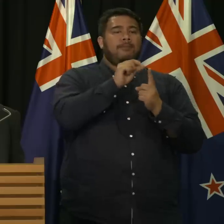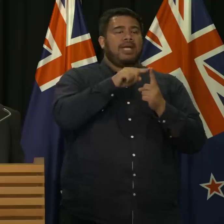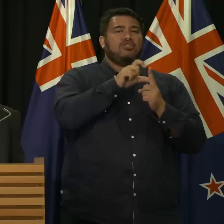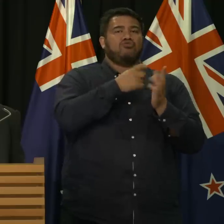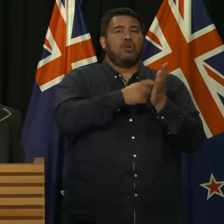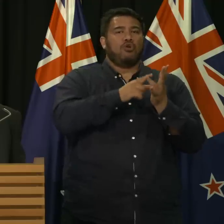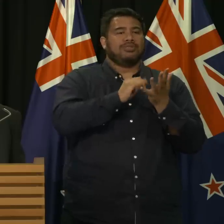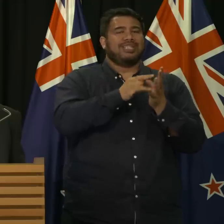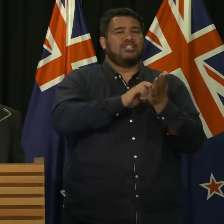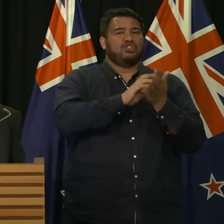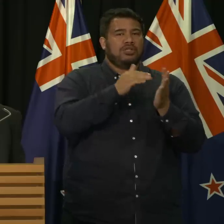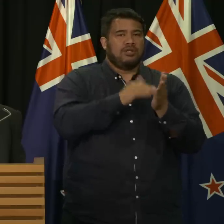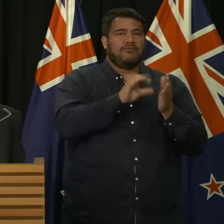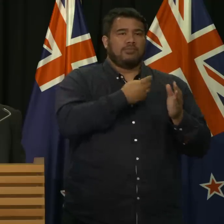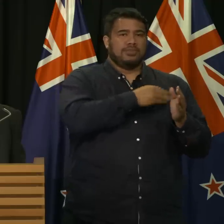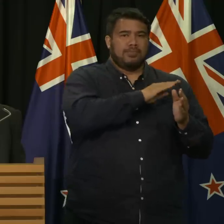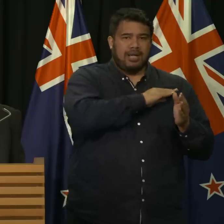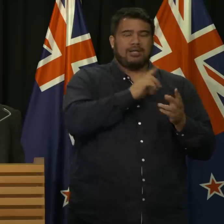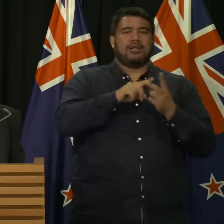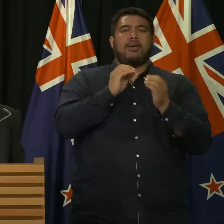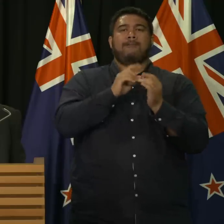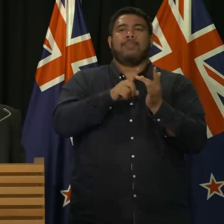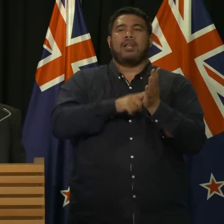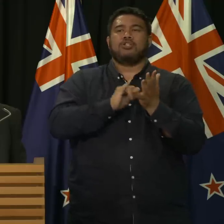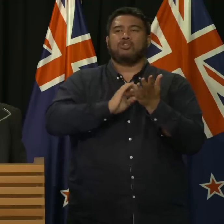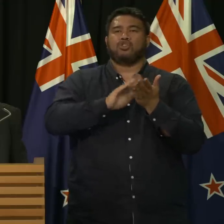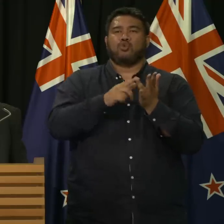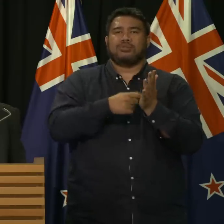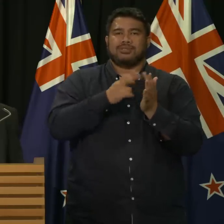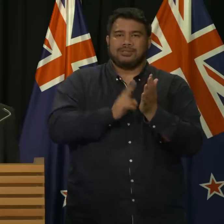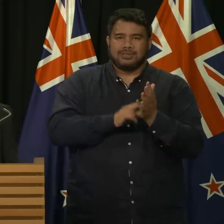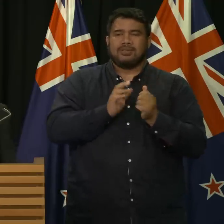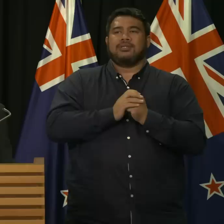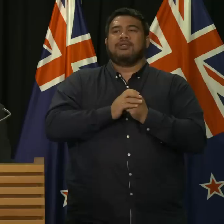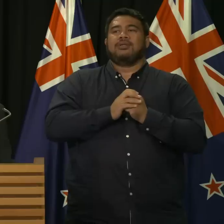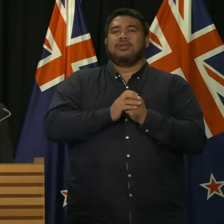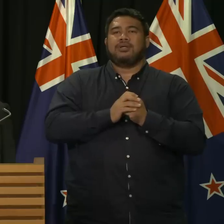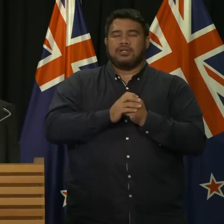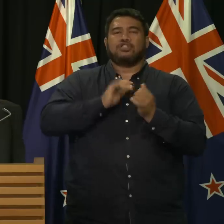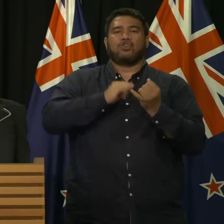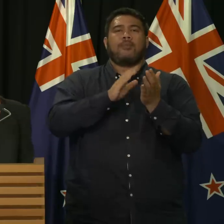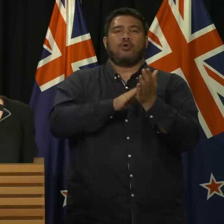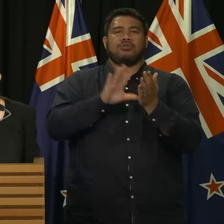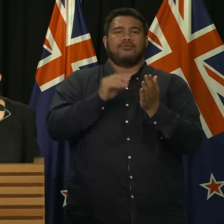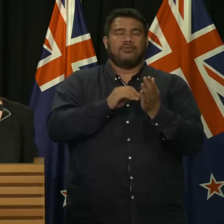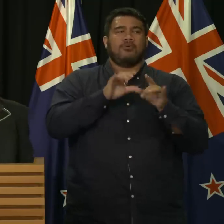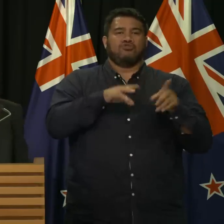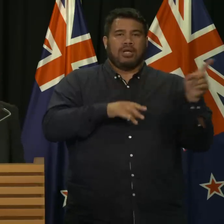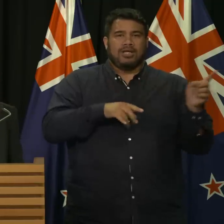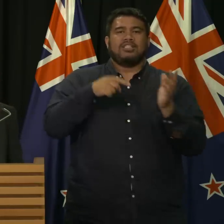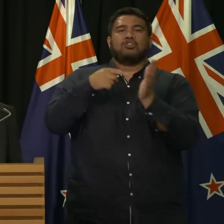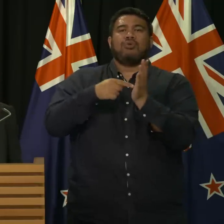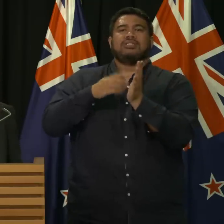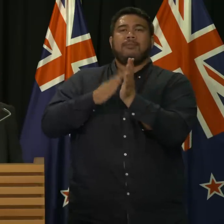Sanchez from Spain, Franz Timmermans, Bill Shorten, obviously PM Scott Morrison, Theresa May, and